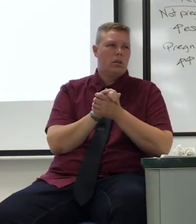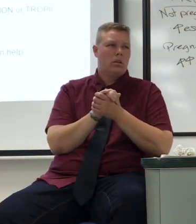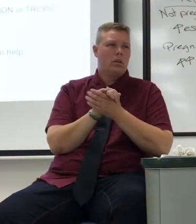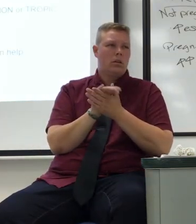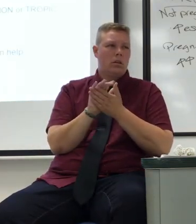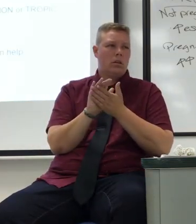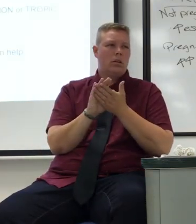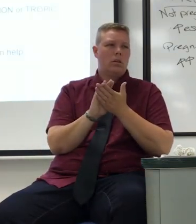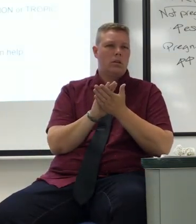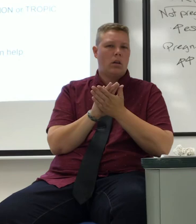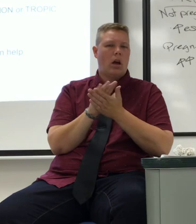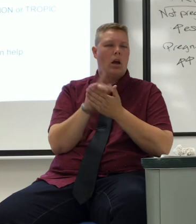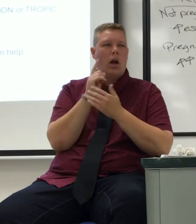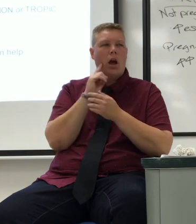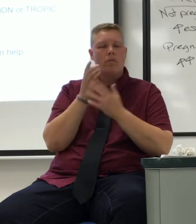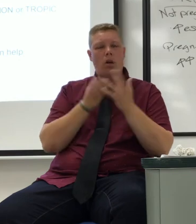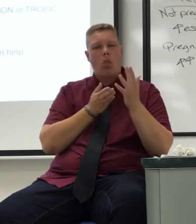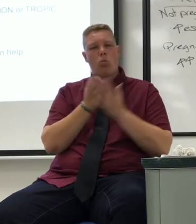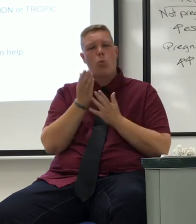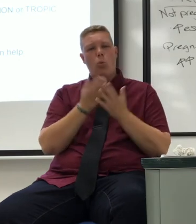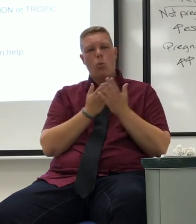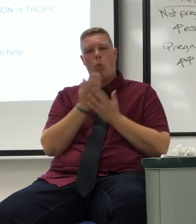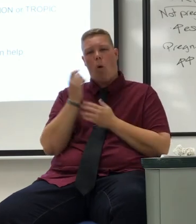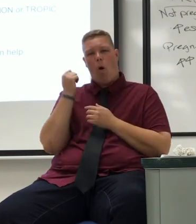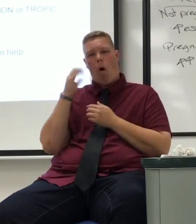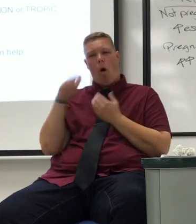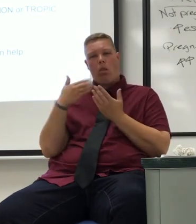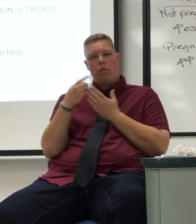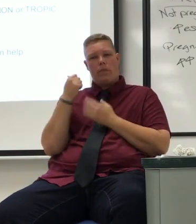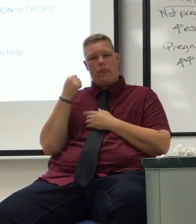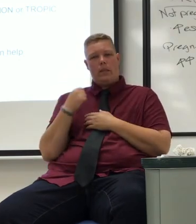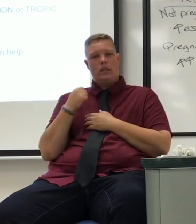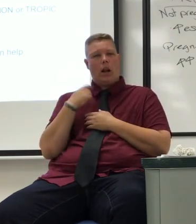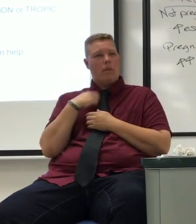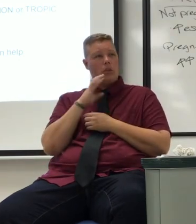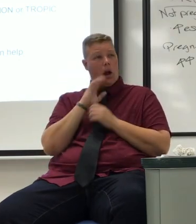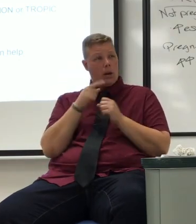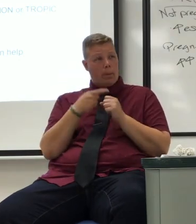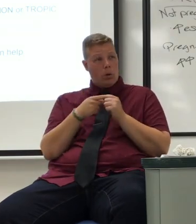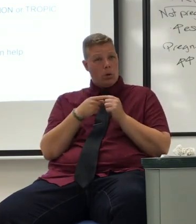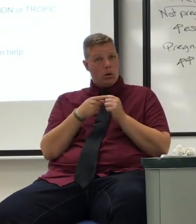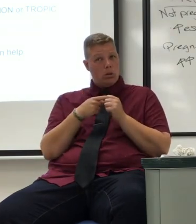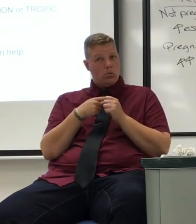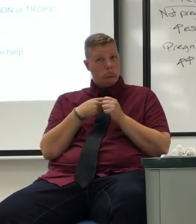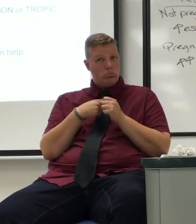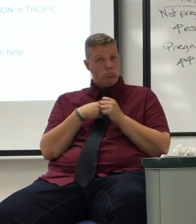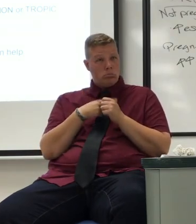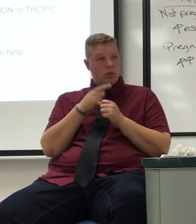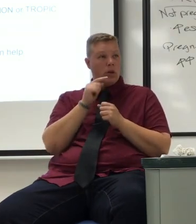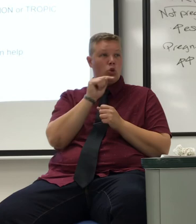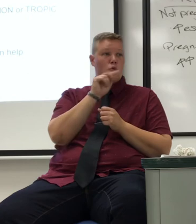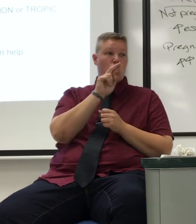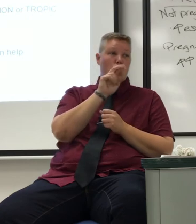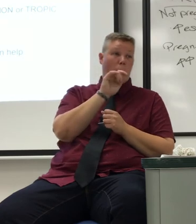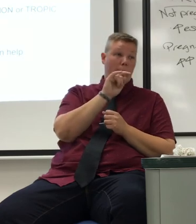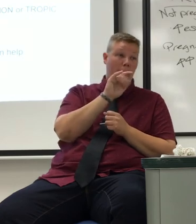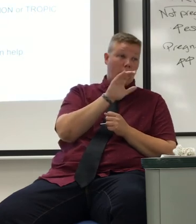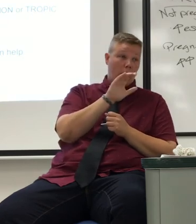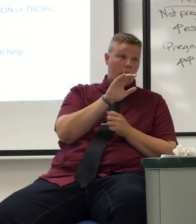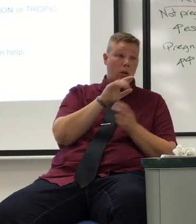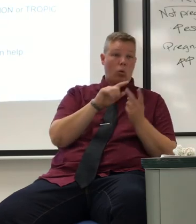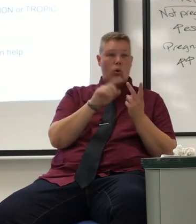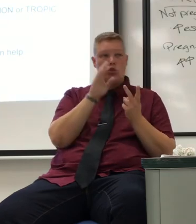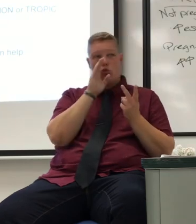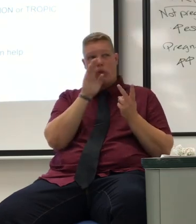is I've gone through all these, and every time I've talked about it, I've said if it's tropic or direct action, that would be good to